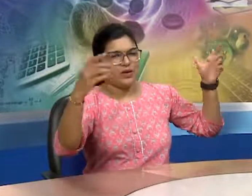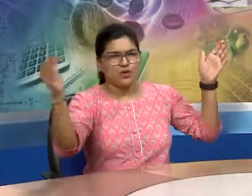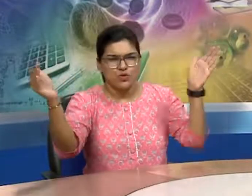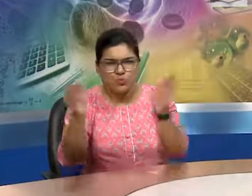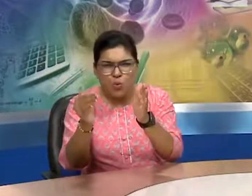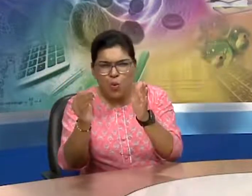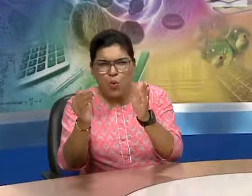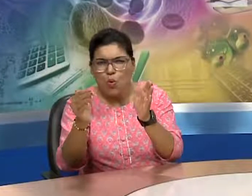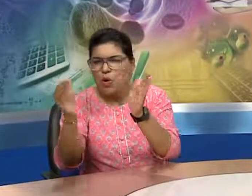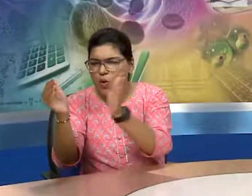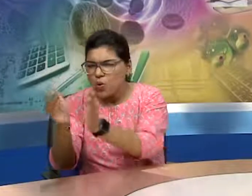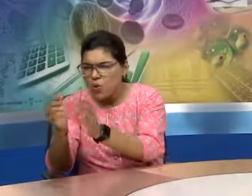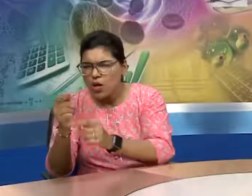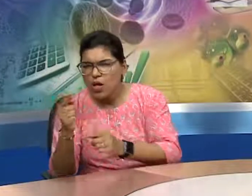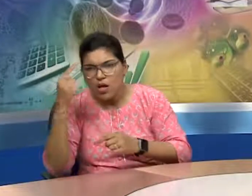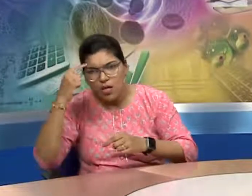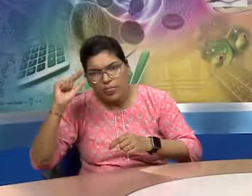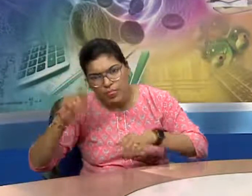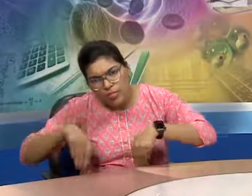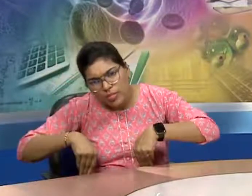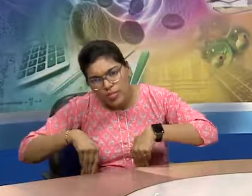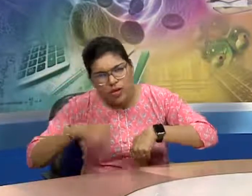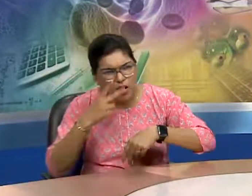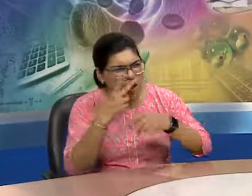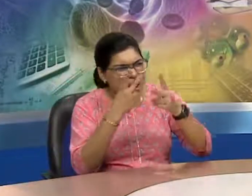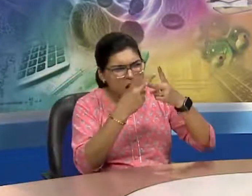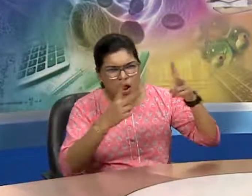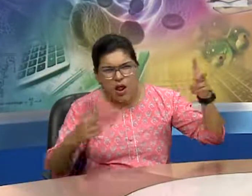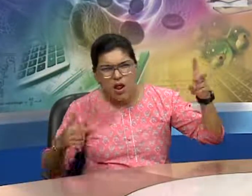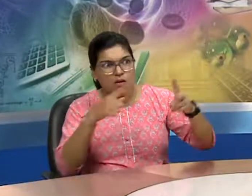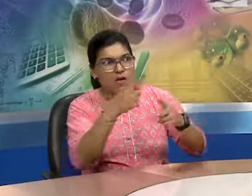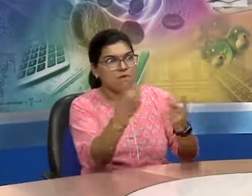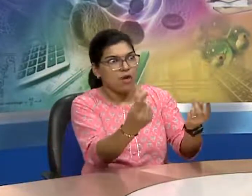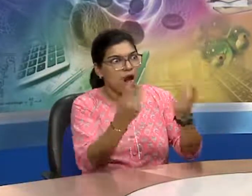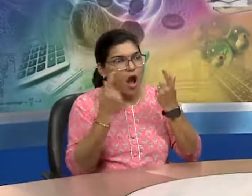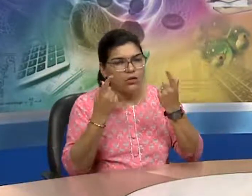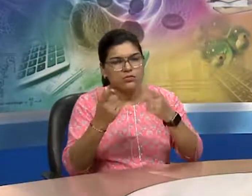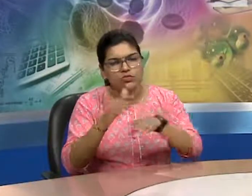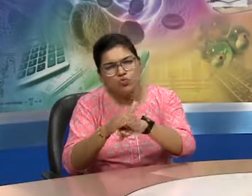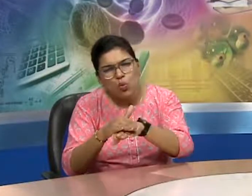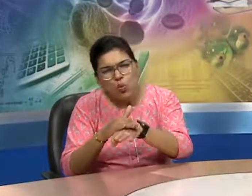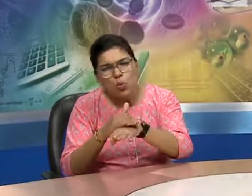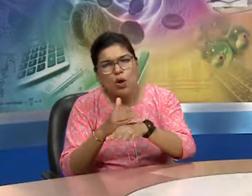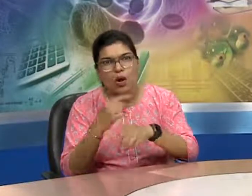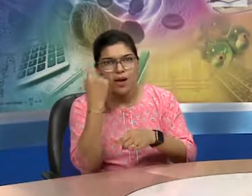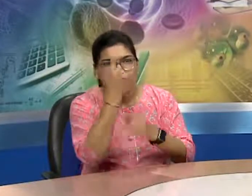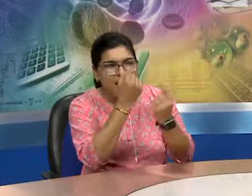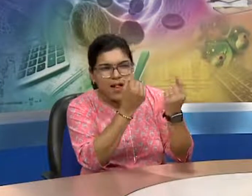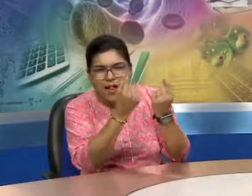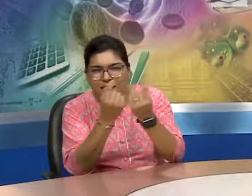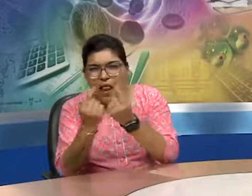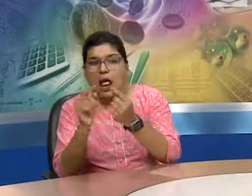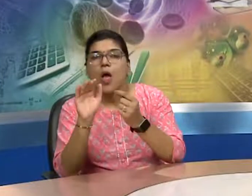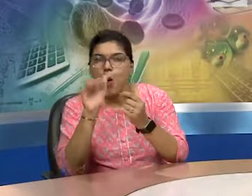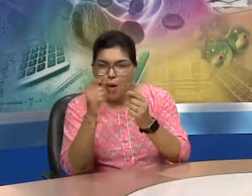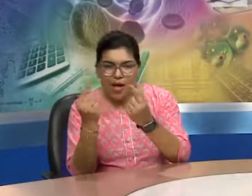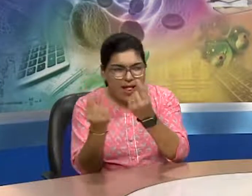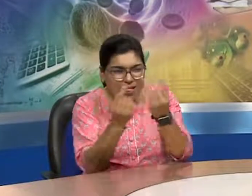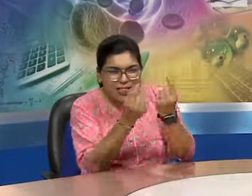whose members are capable of interbreeding and to